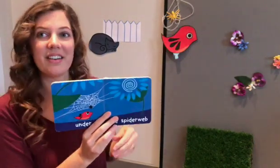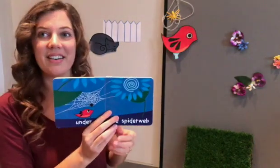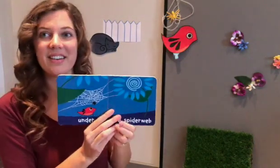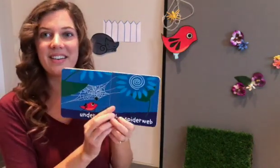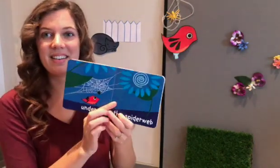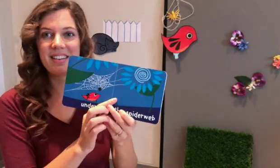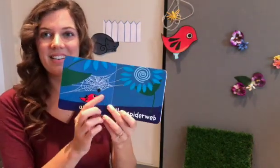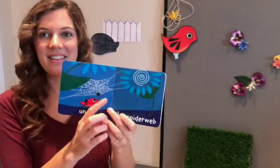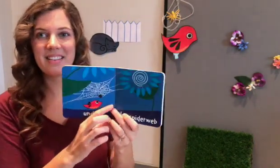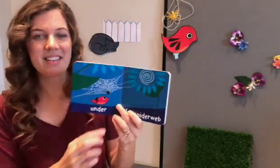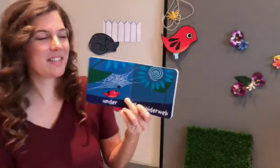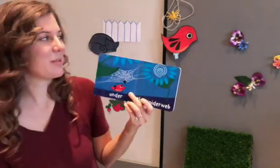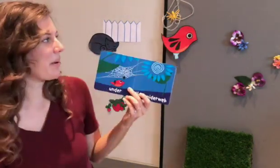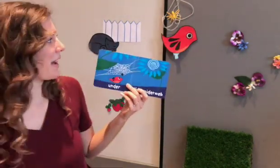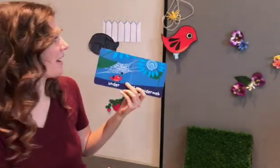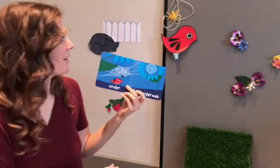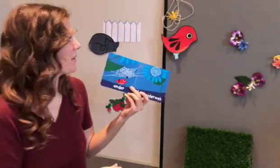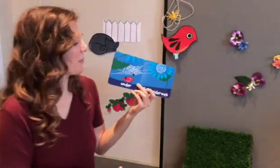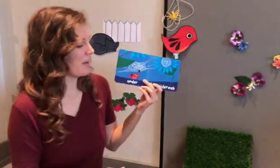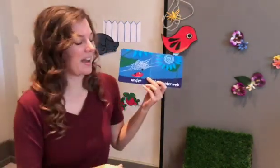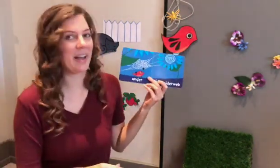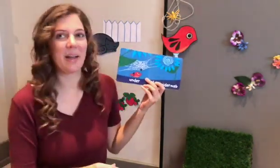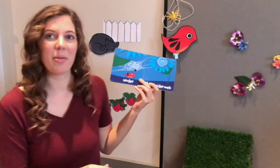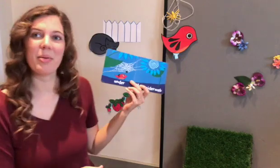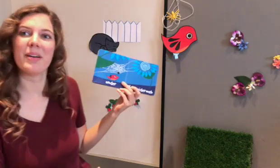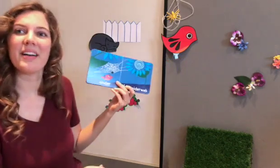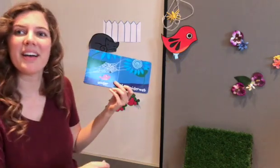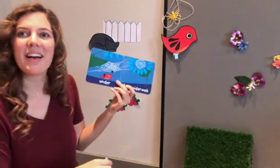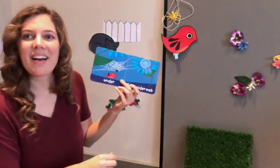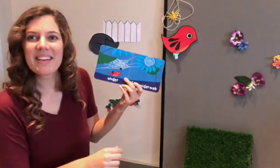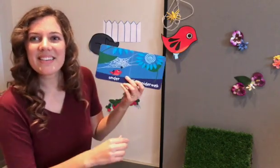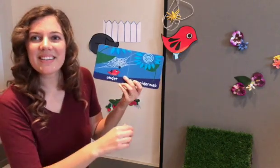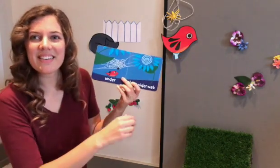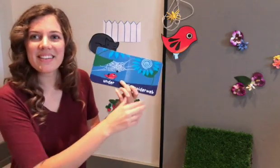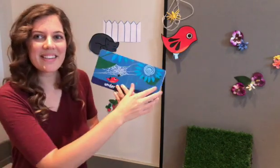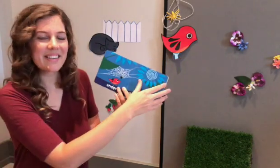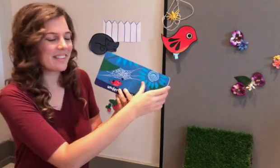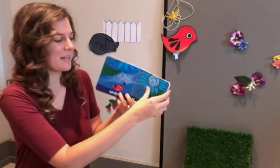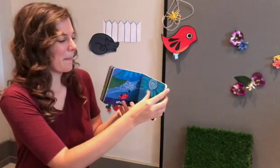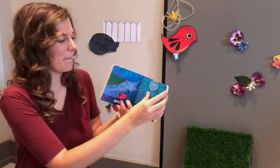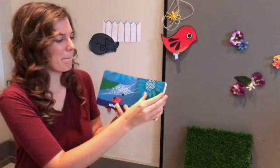Under the spider web. Under.